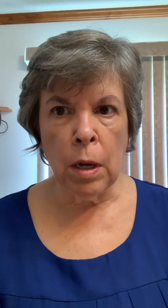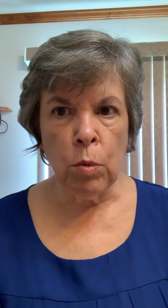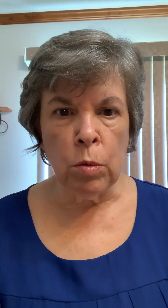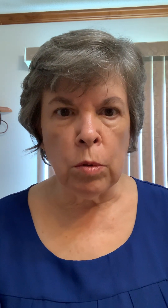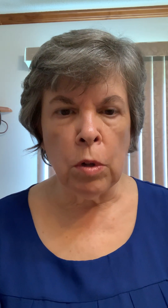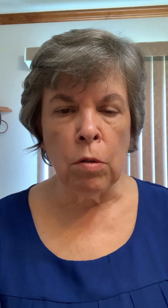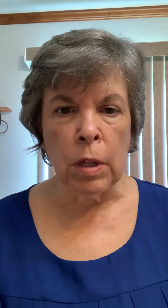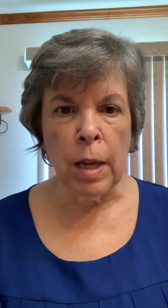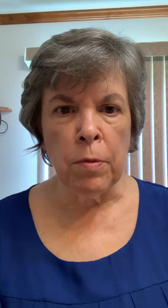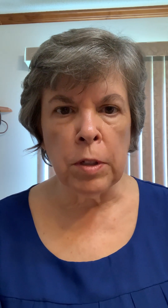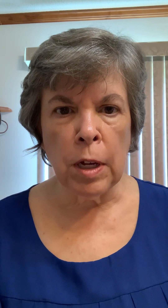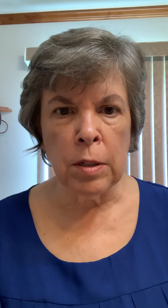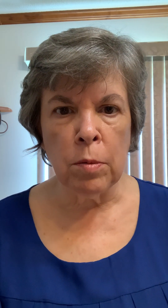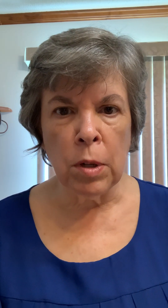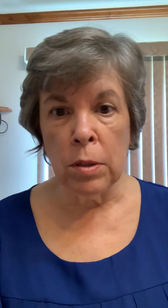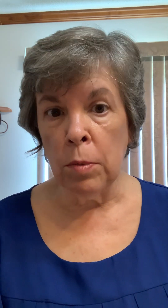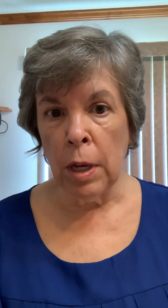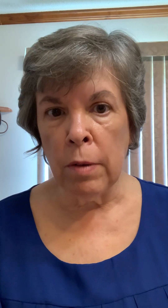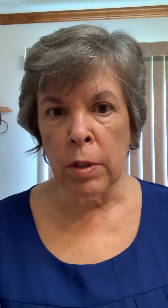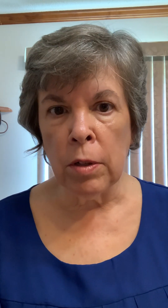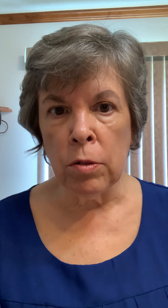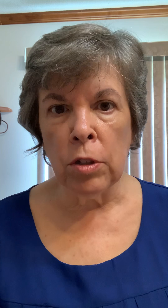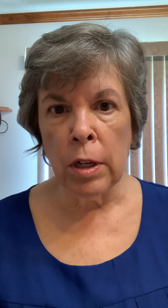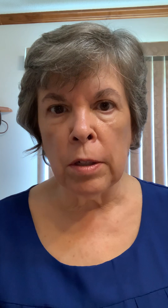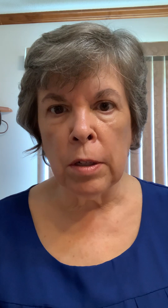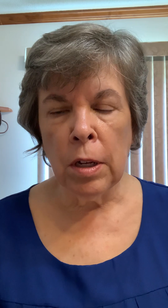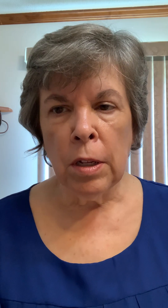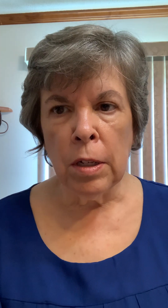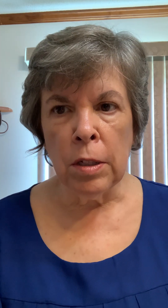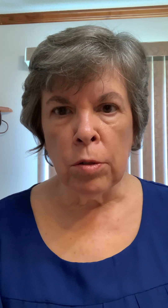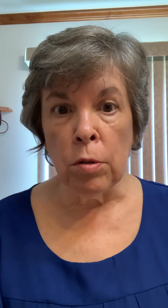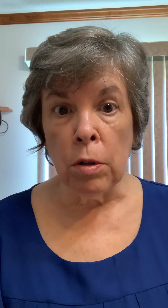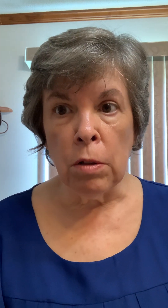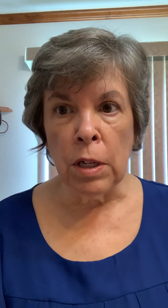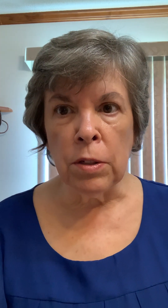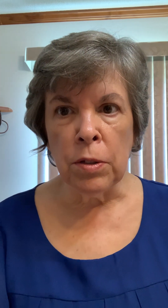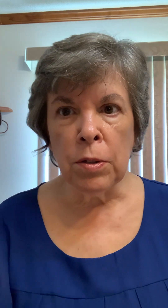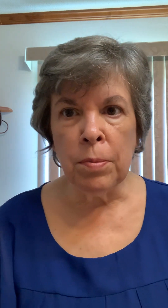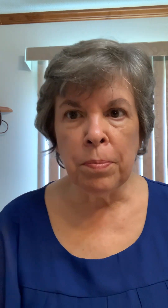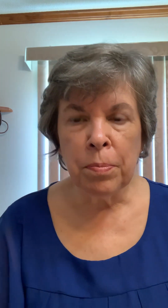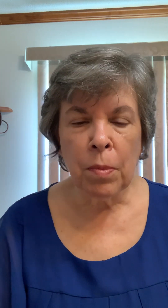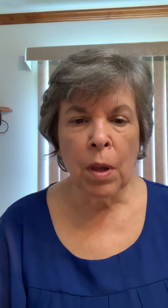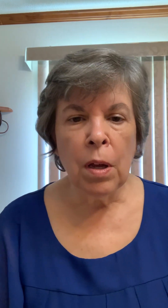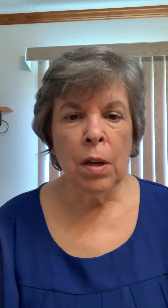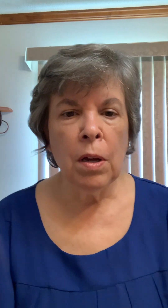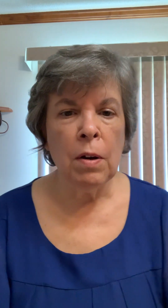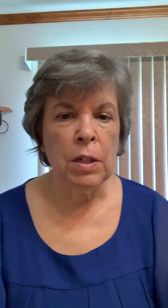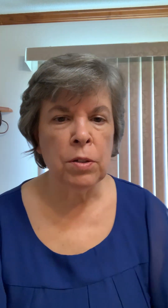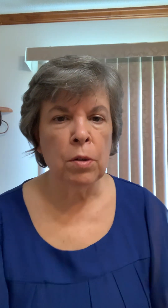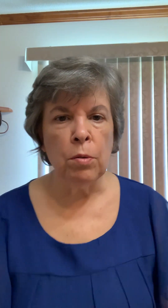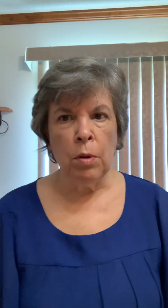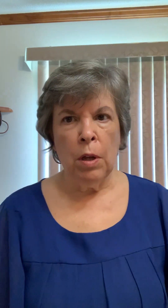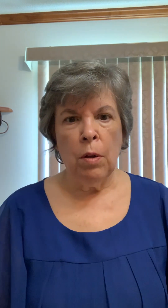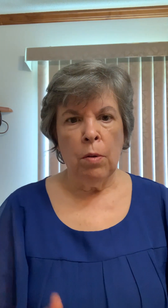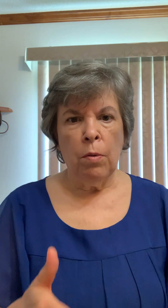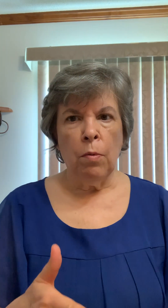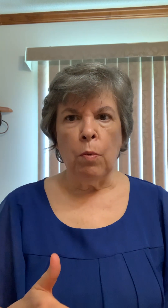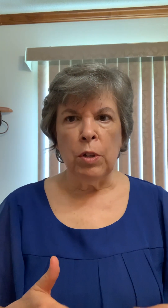will only emphasize the ones that we haven't learned yet in earlier lessons. All right, so we start